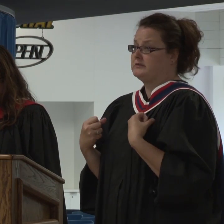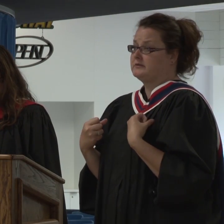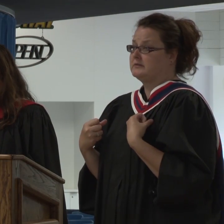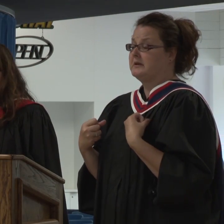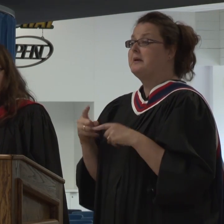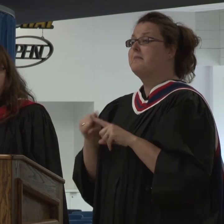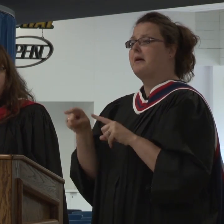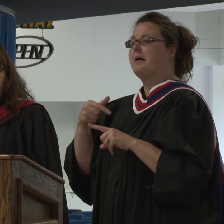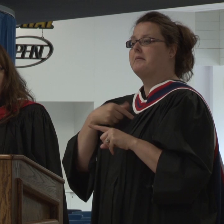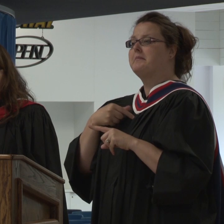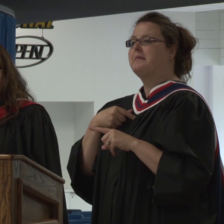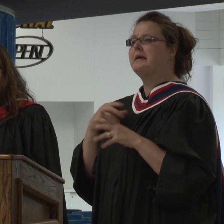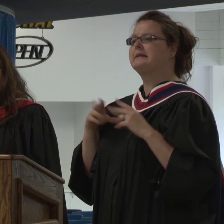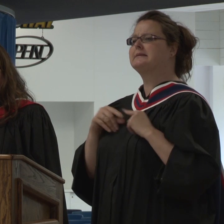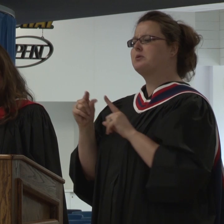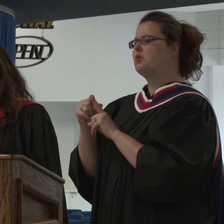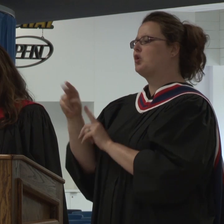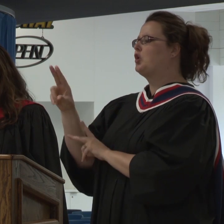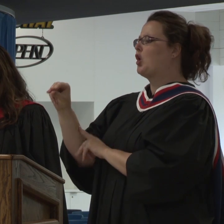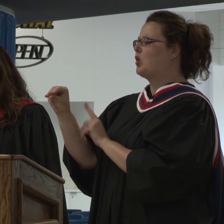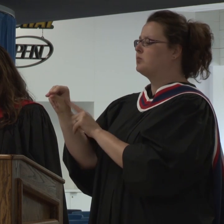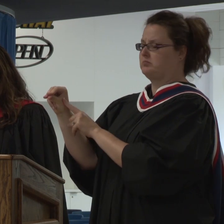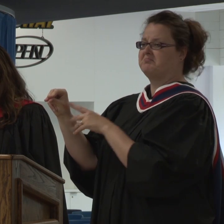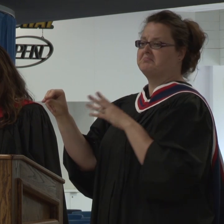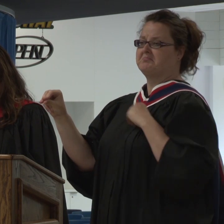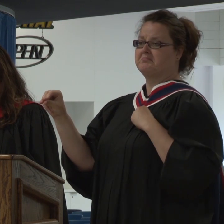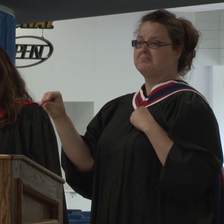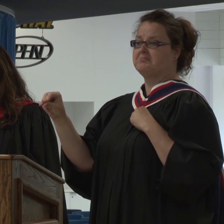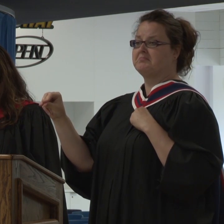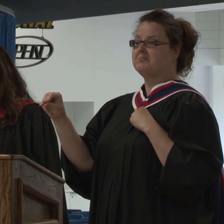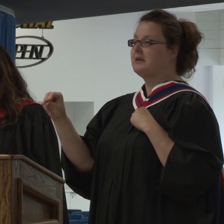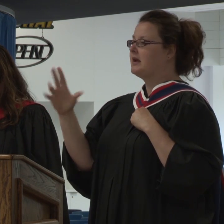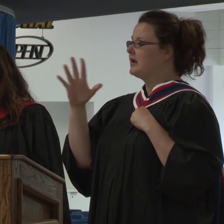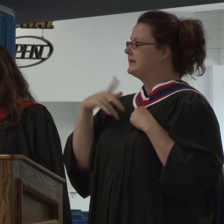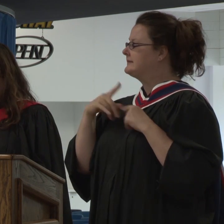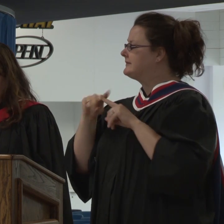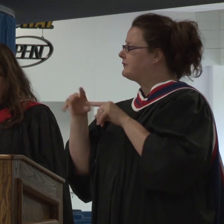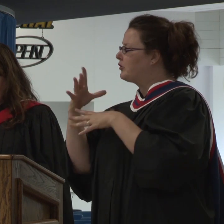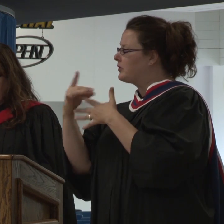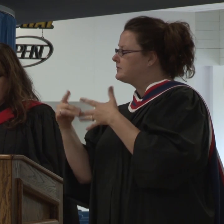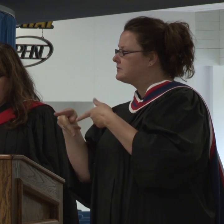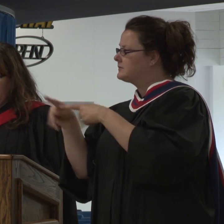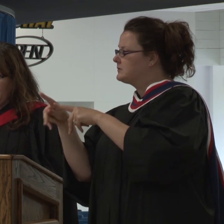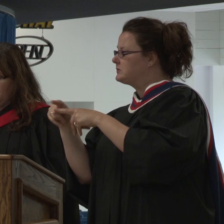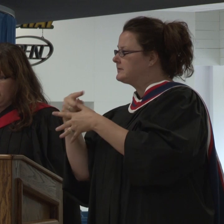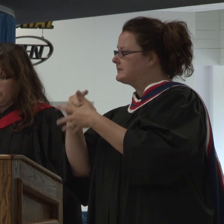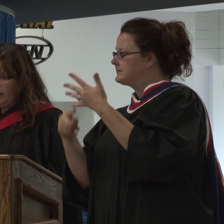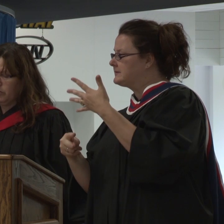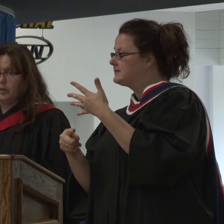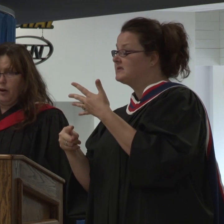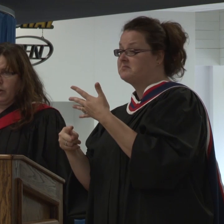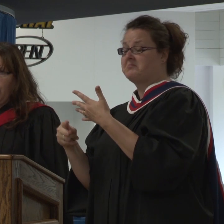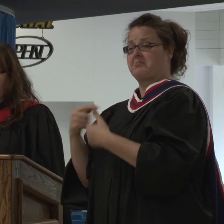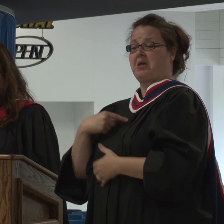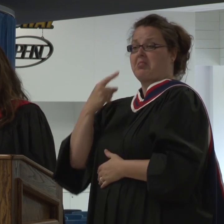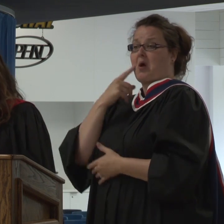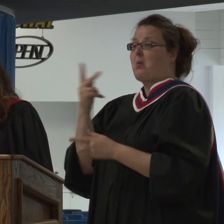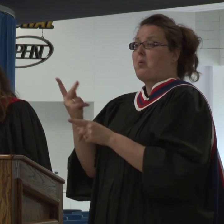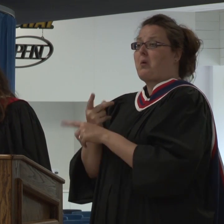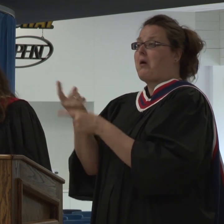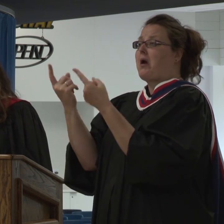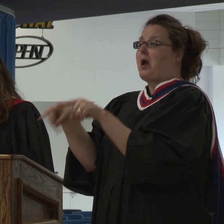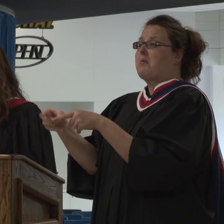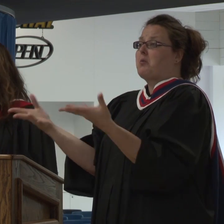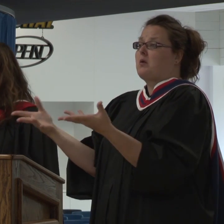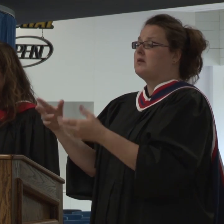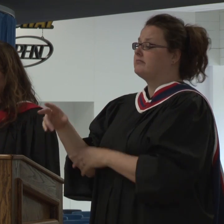my ability to accept the word no. When faced with options or opportunity, the very worst outcome